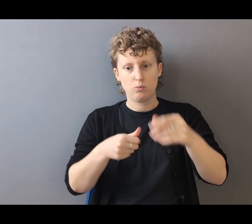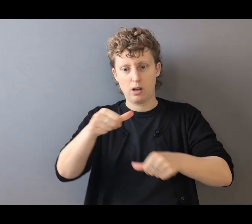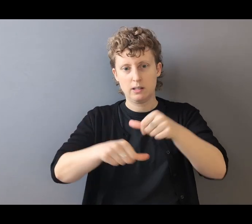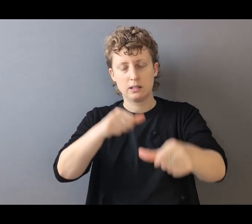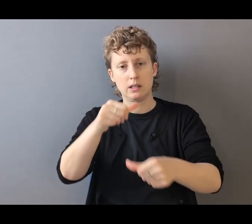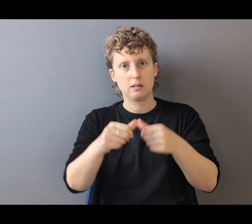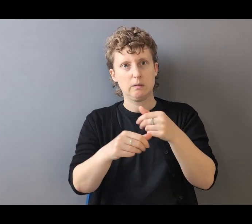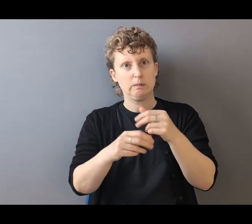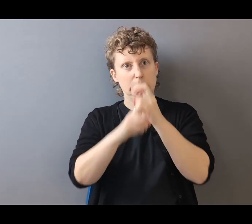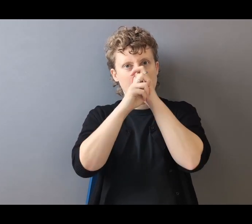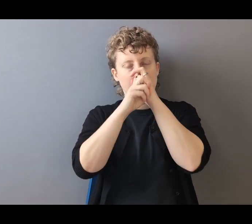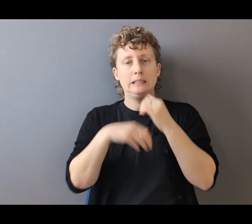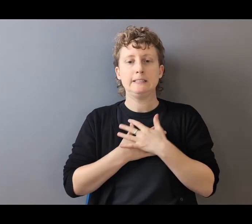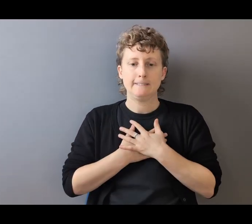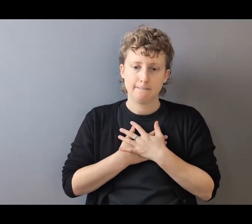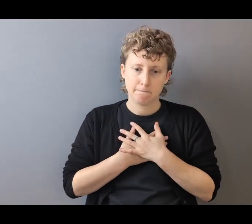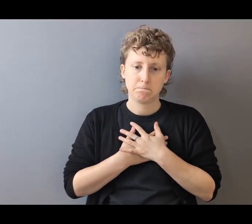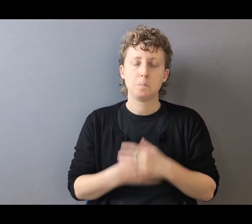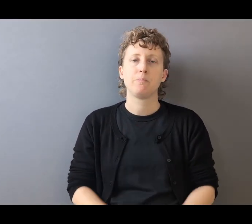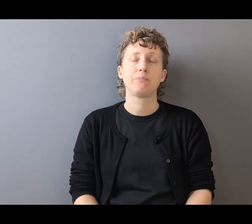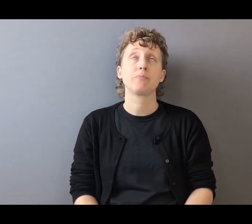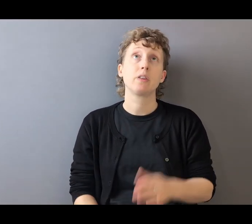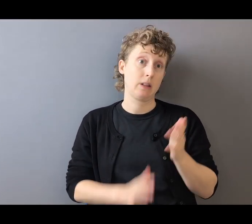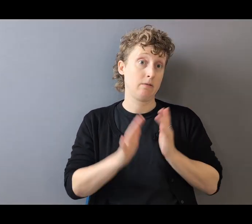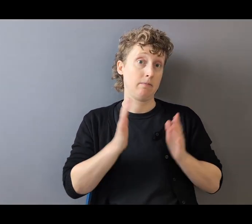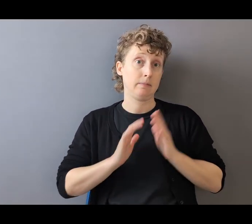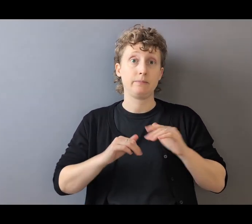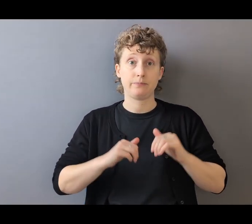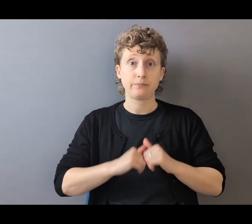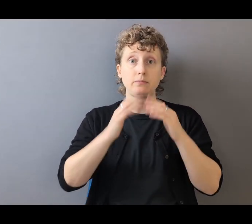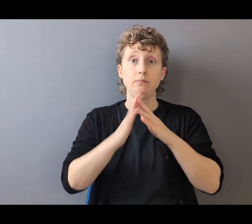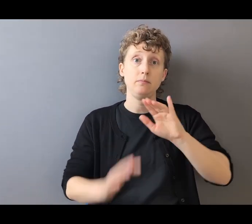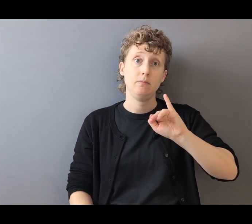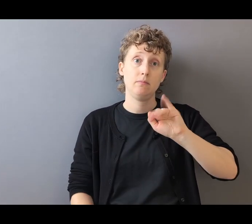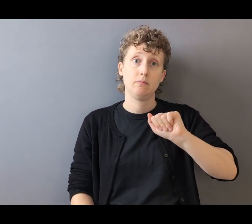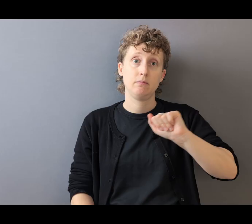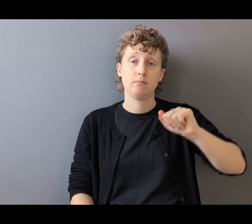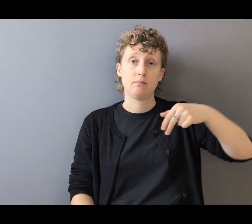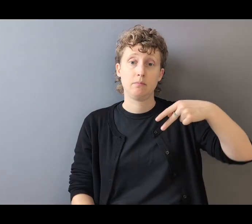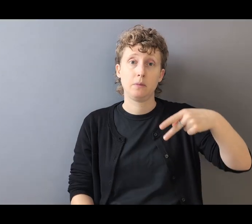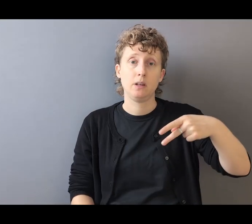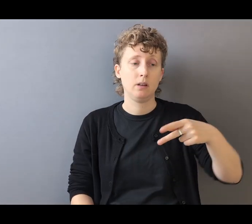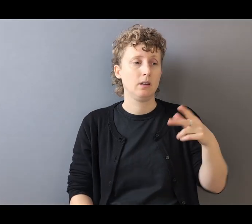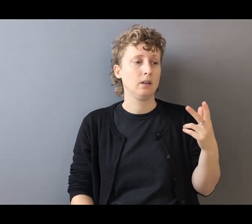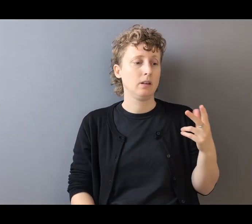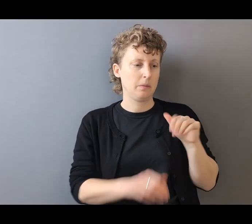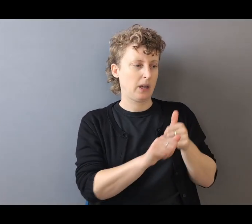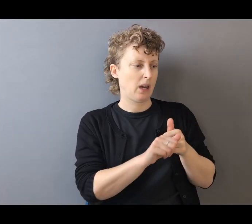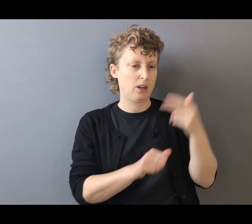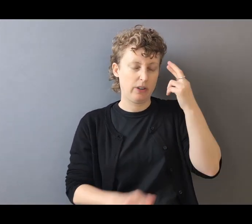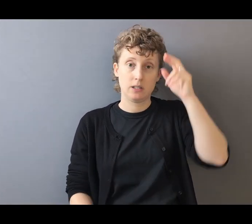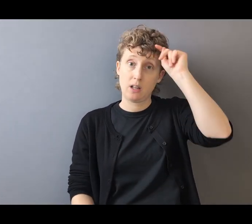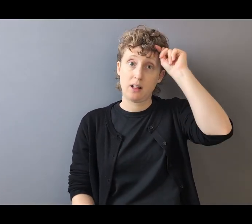quite clear on that it shouldn't be just a theoretical thing. You need to show that you have actually met people with disabilities and can do things actively. So